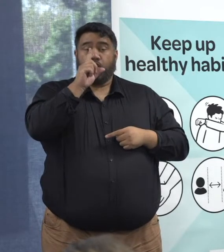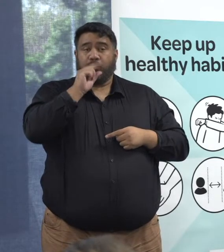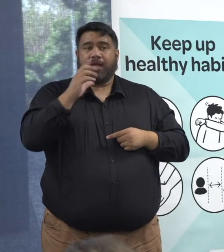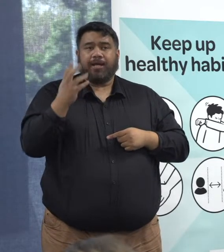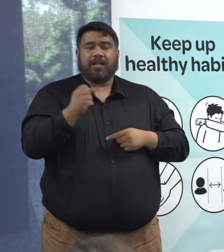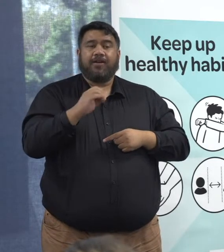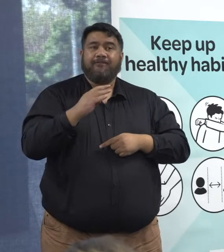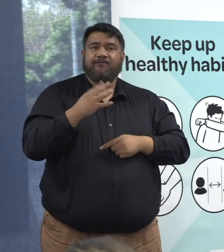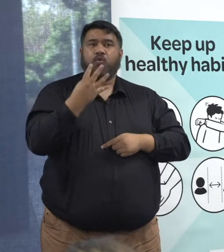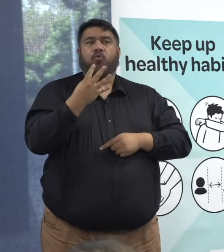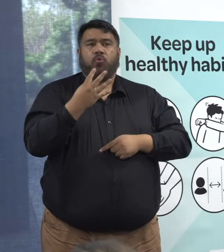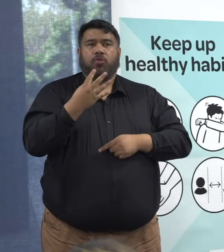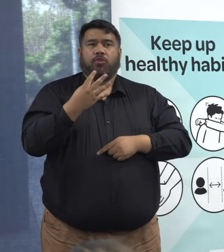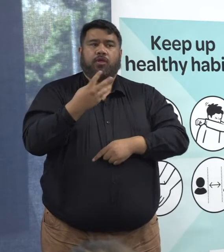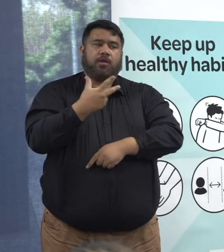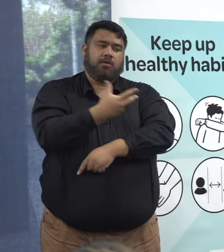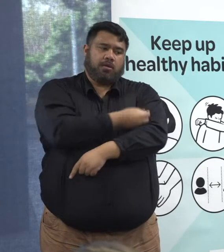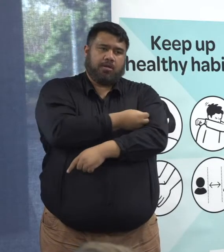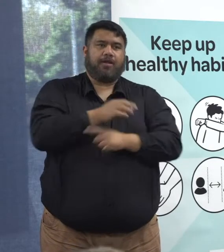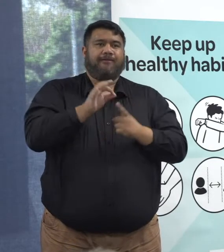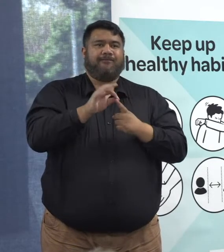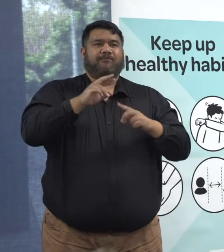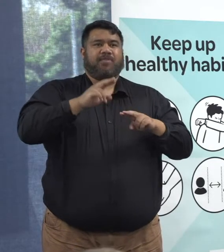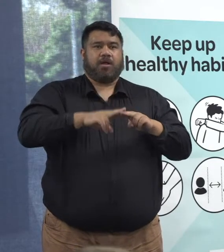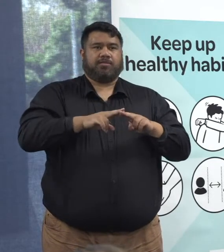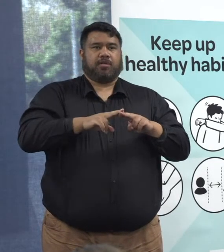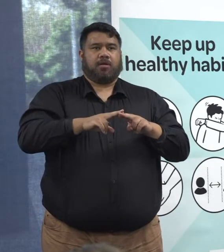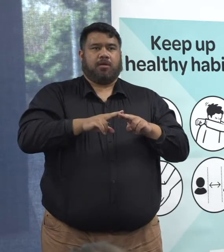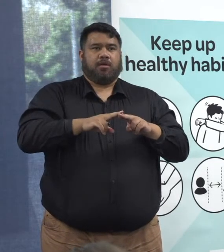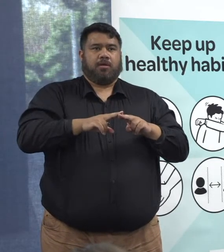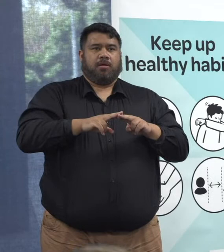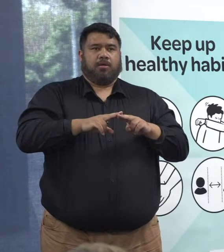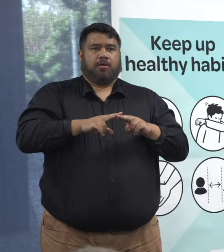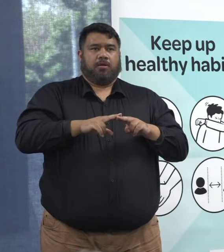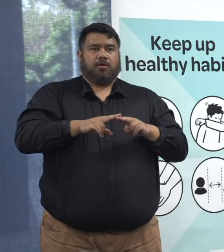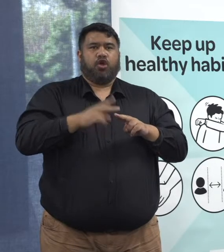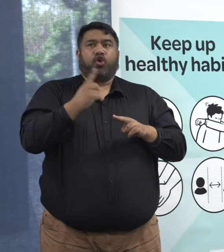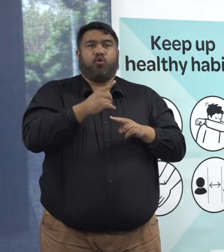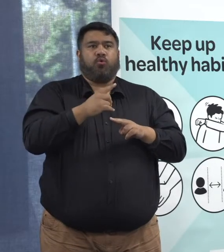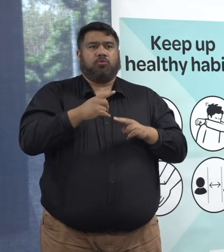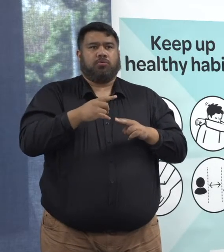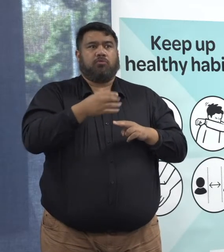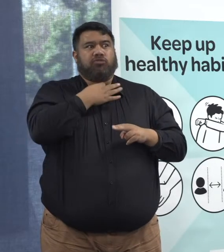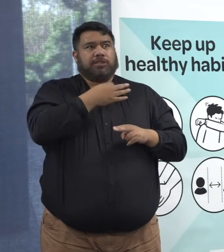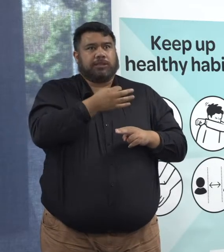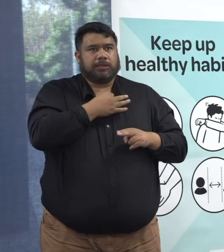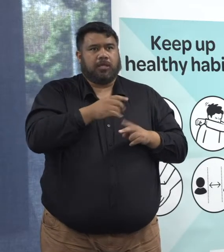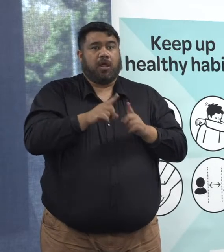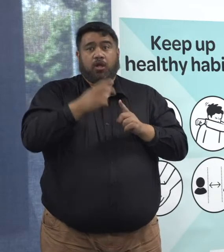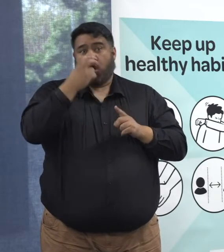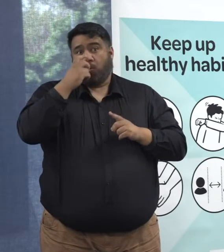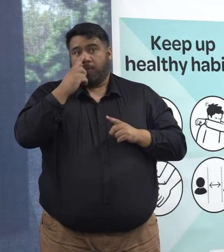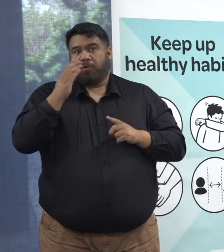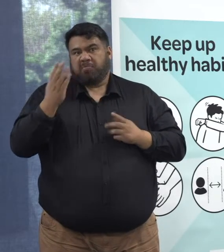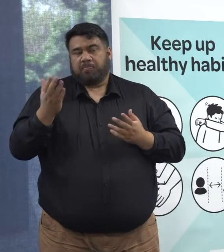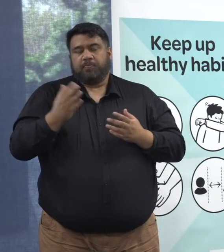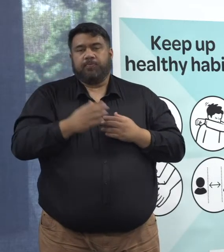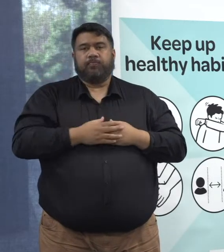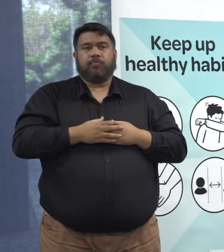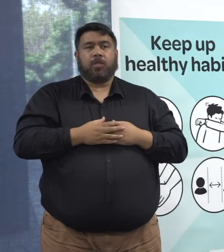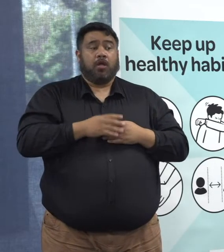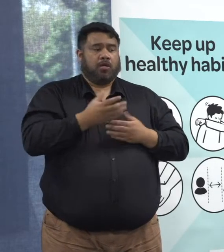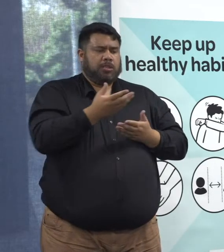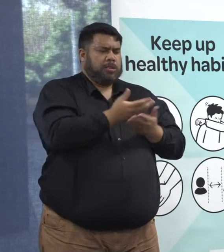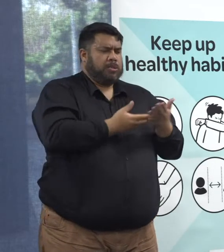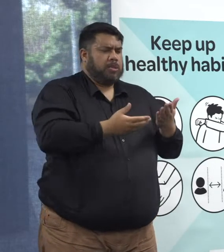vaccine for vulnerable groups, including older people. We'll have an update on that soon as final decisions